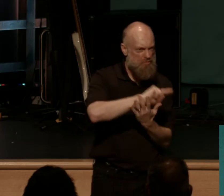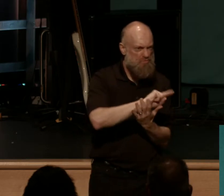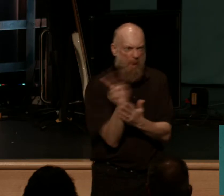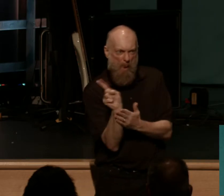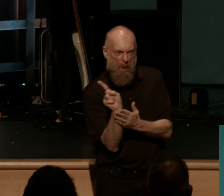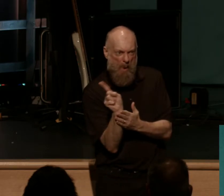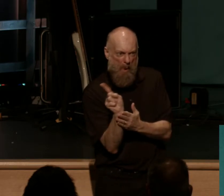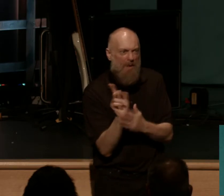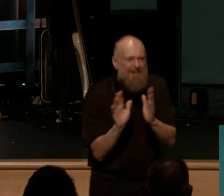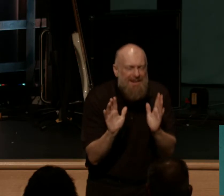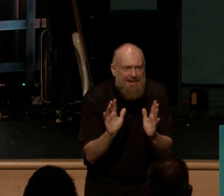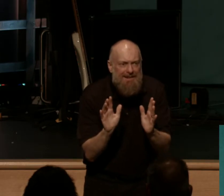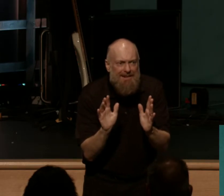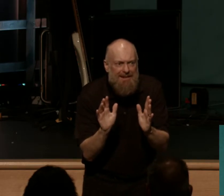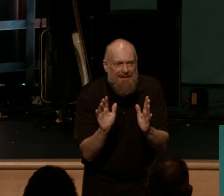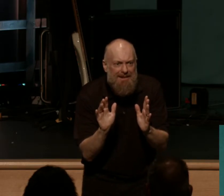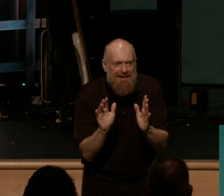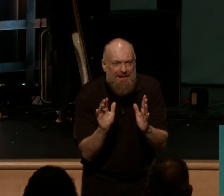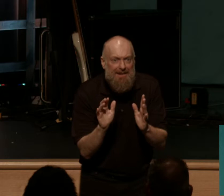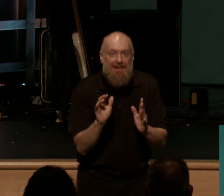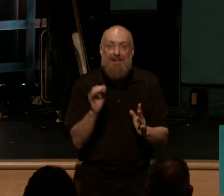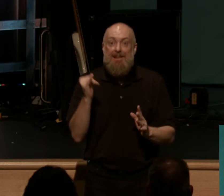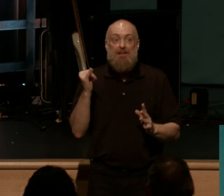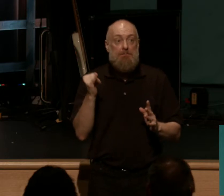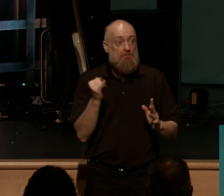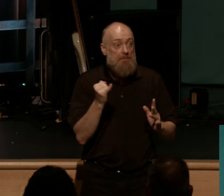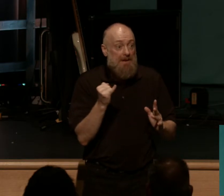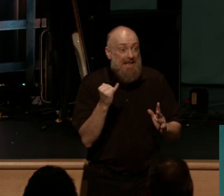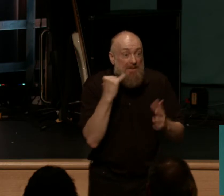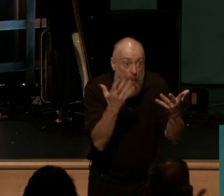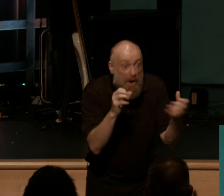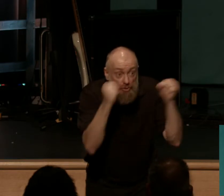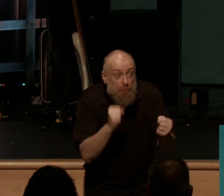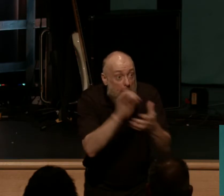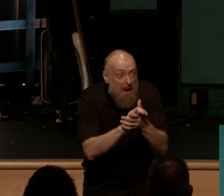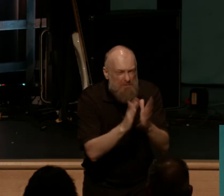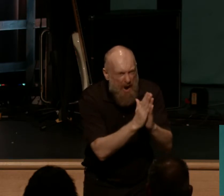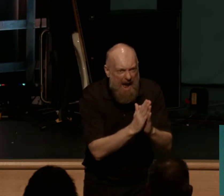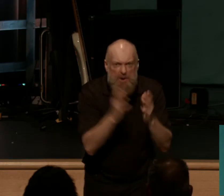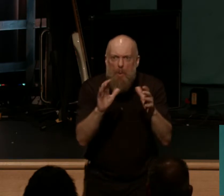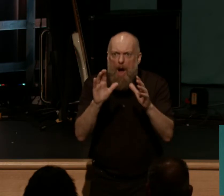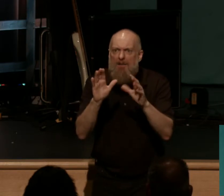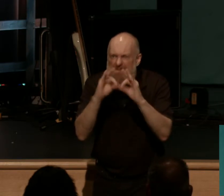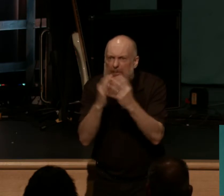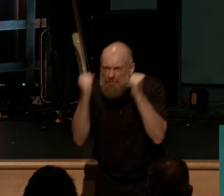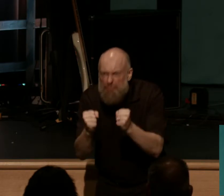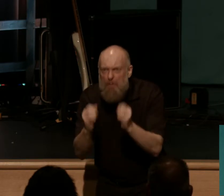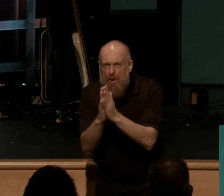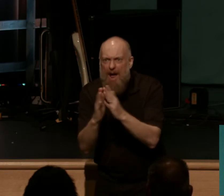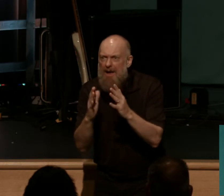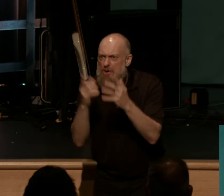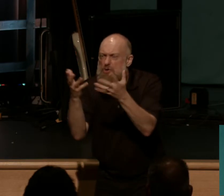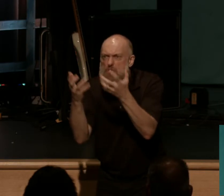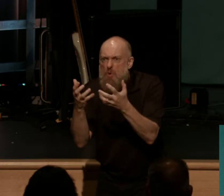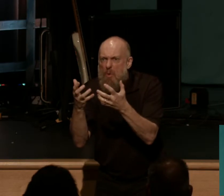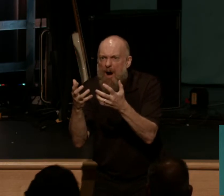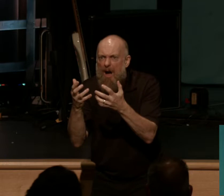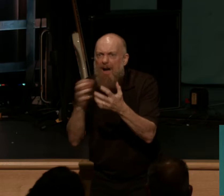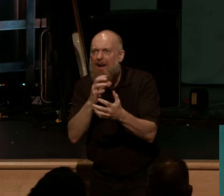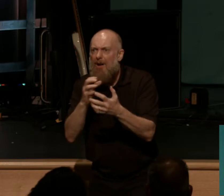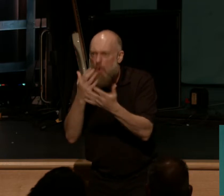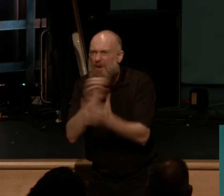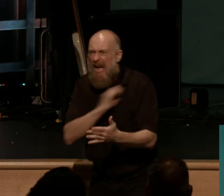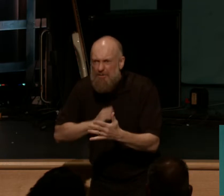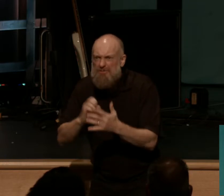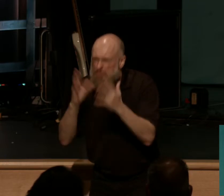pray. If God be near a marriage, it must pray. If God be near a family, if God be near a relationship, if God be near an elders team, if